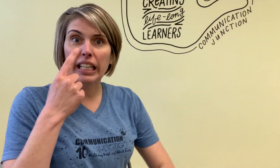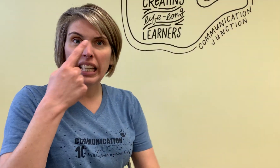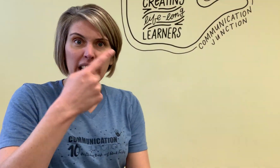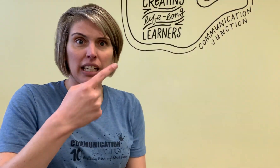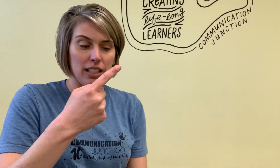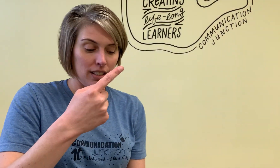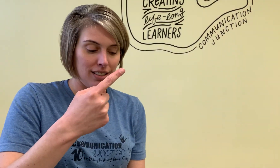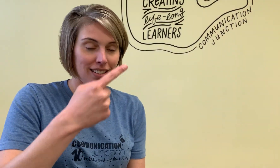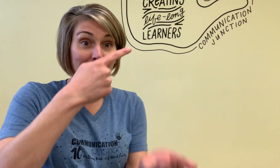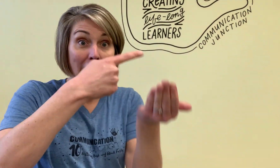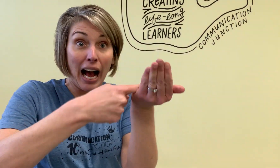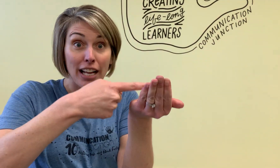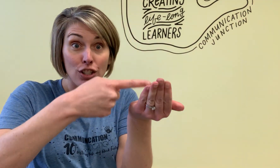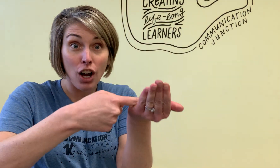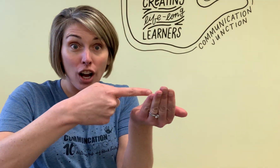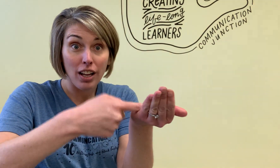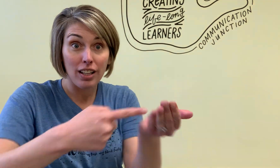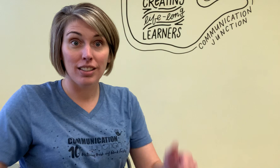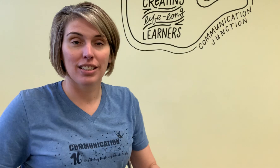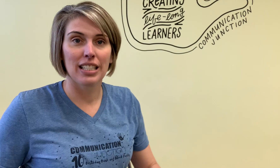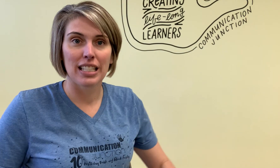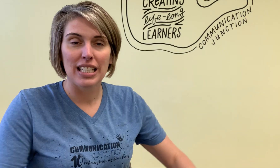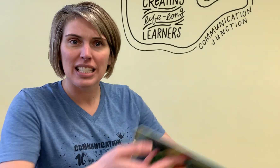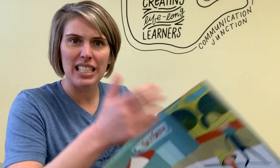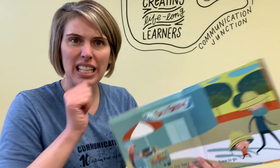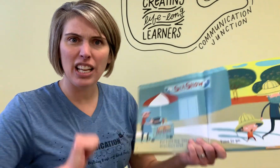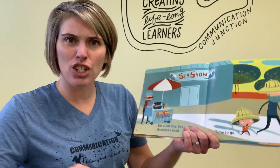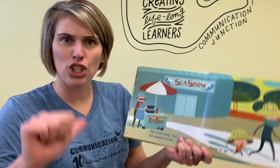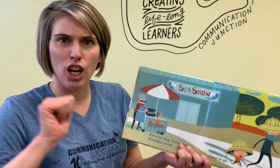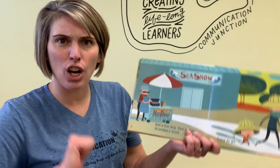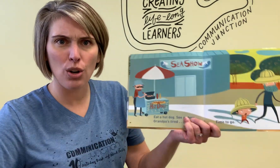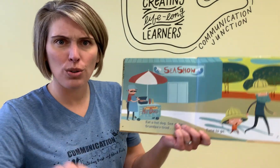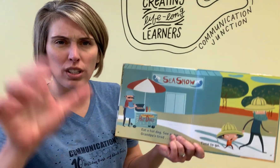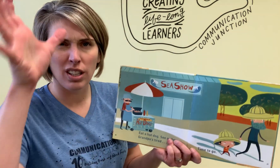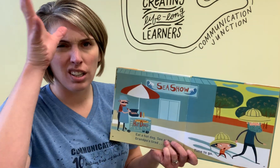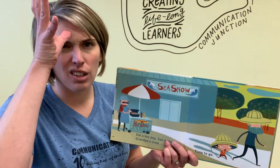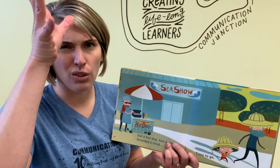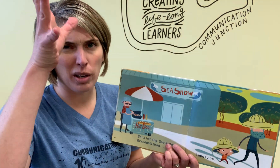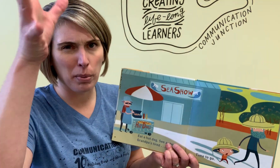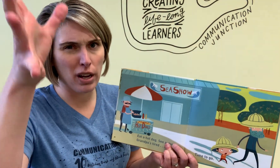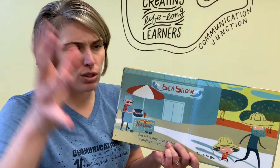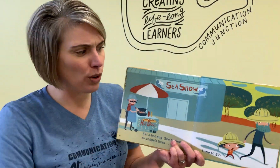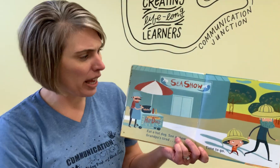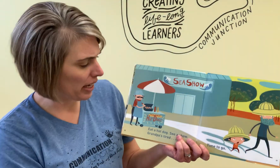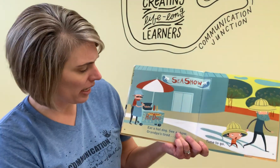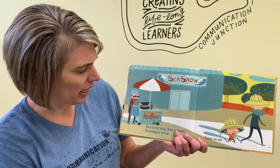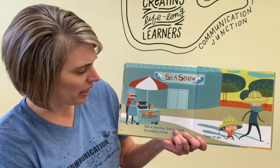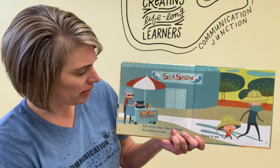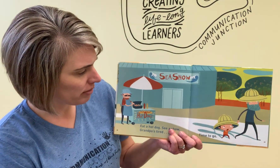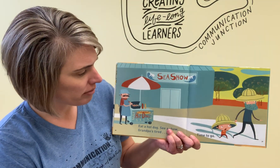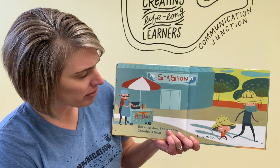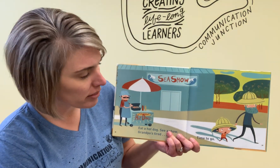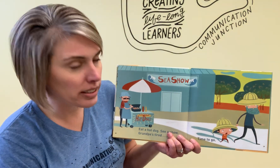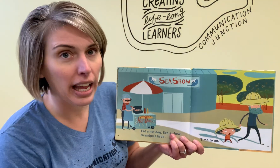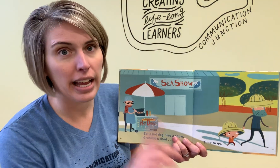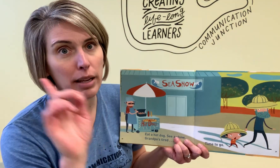Eat a hot dog? See a show? Grandpa's ready. Time